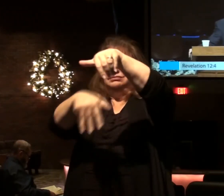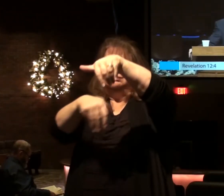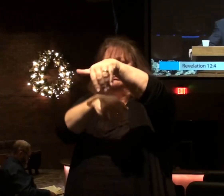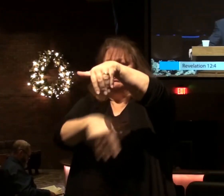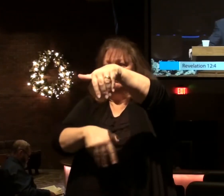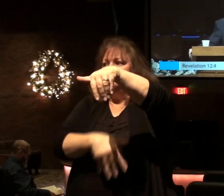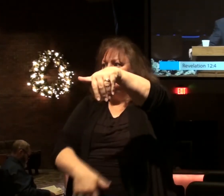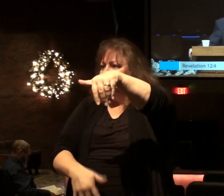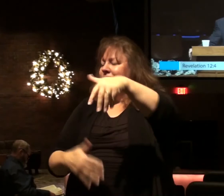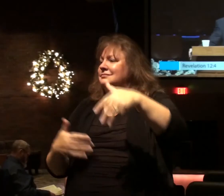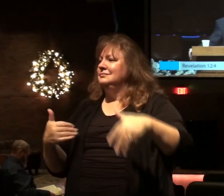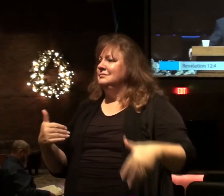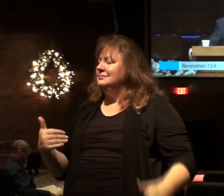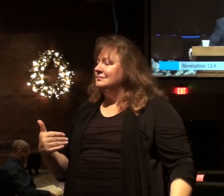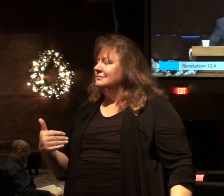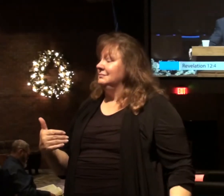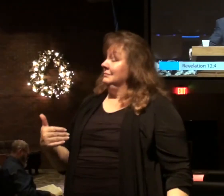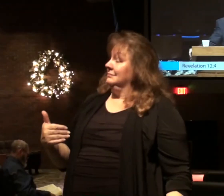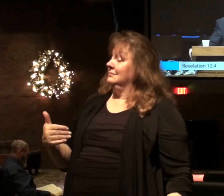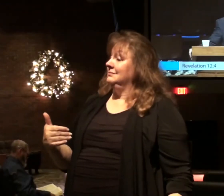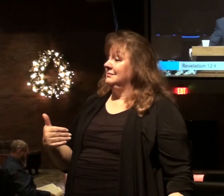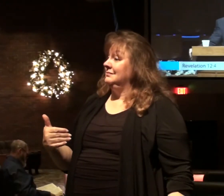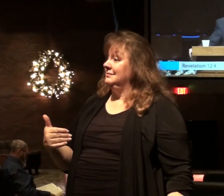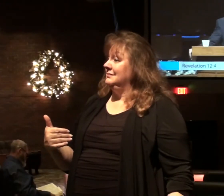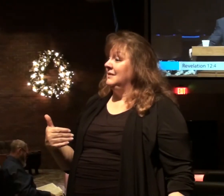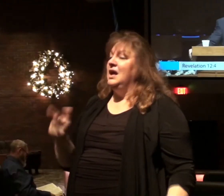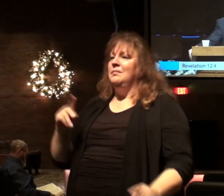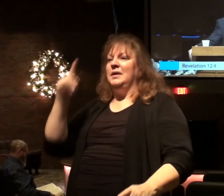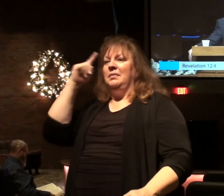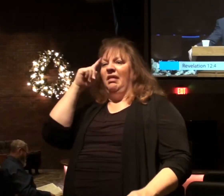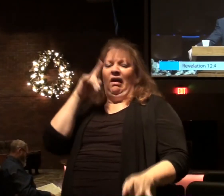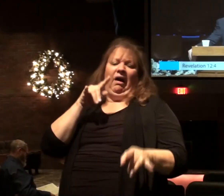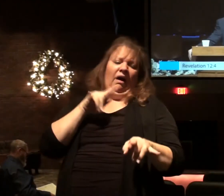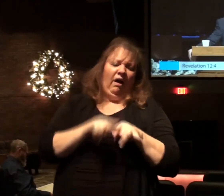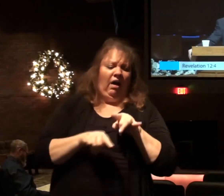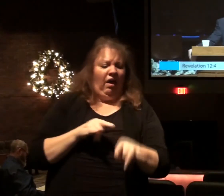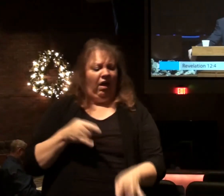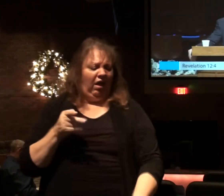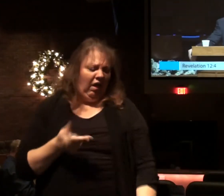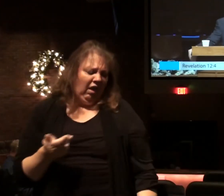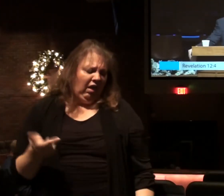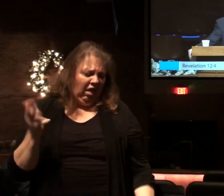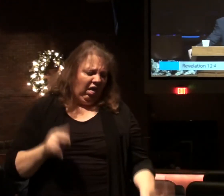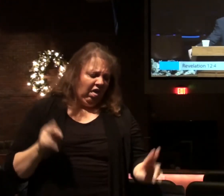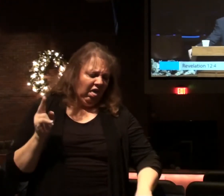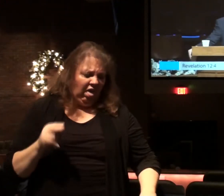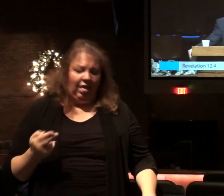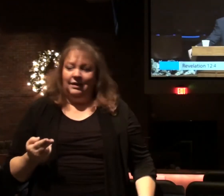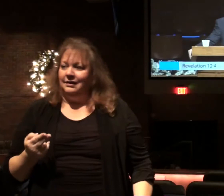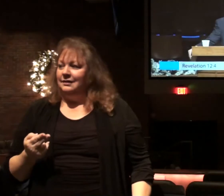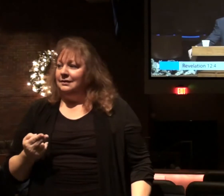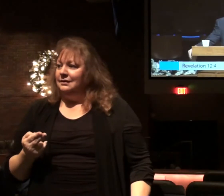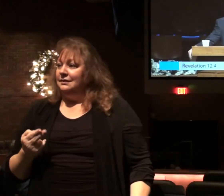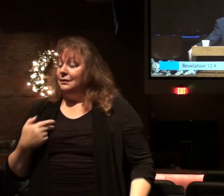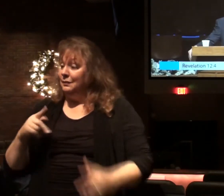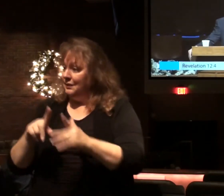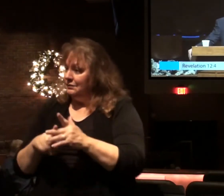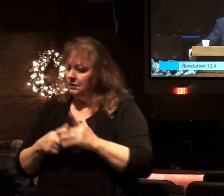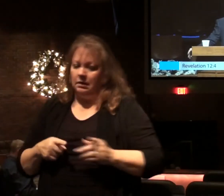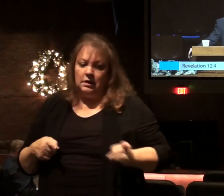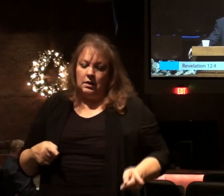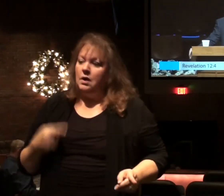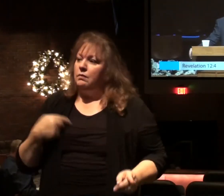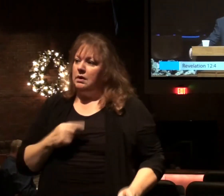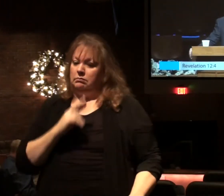be the demons who carry. I mean, people make fun of the devil, mock the devil. That's why I said when we started, he is a